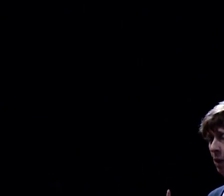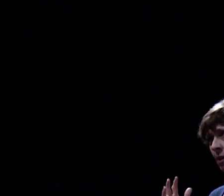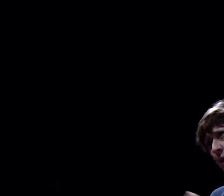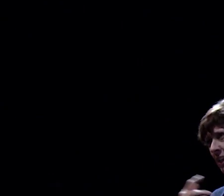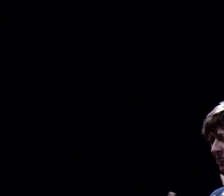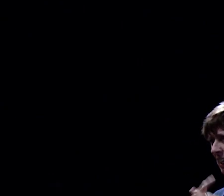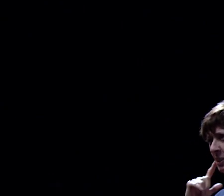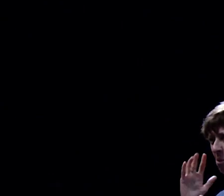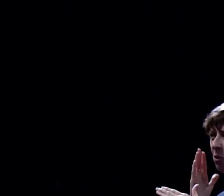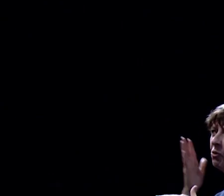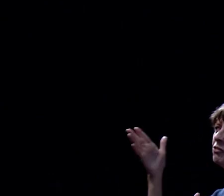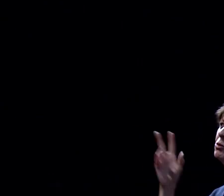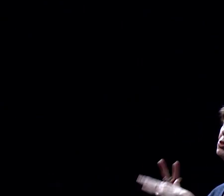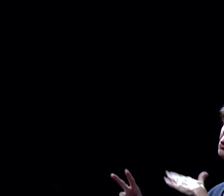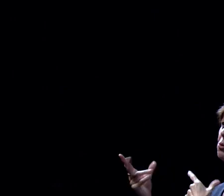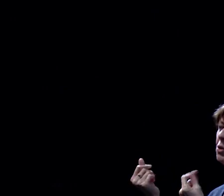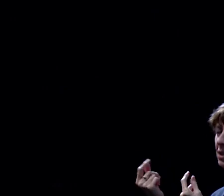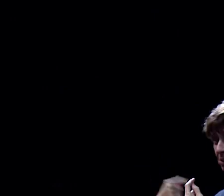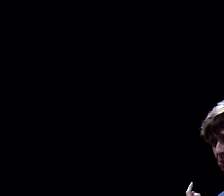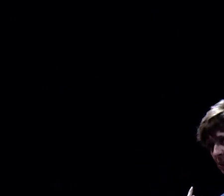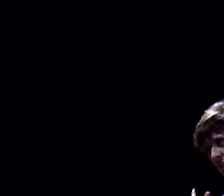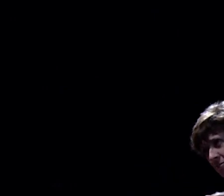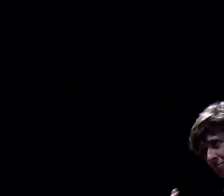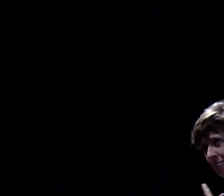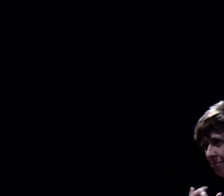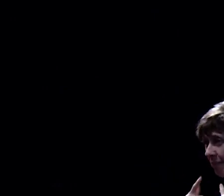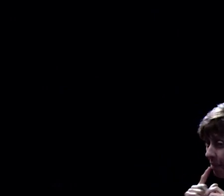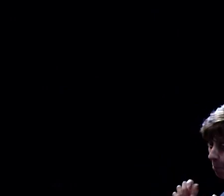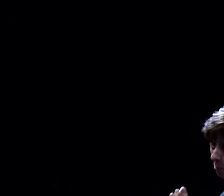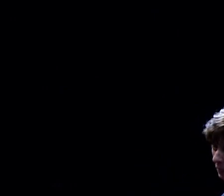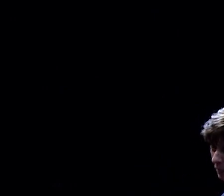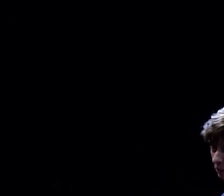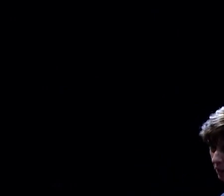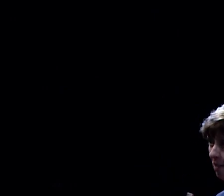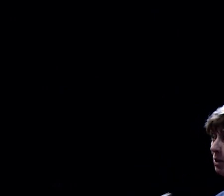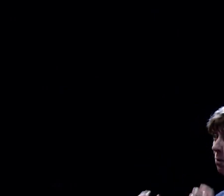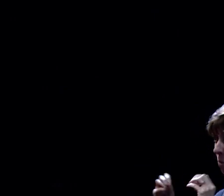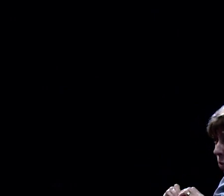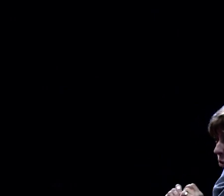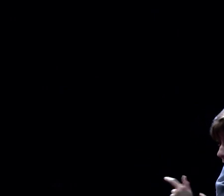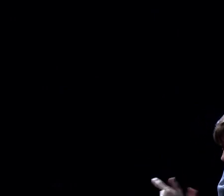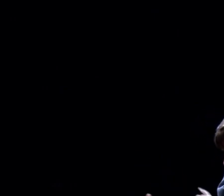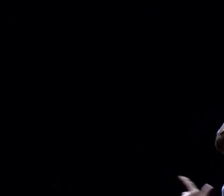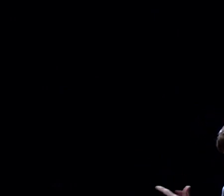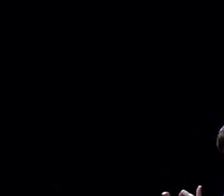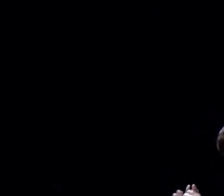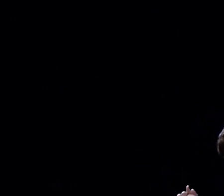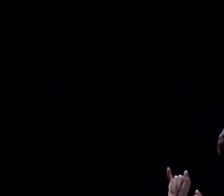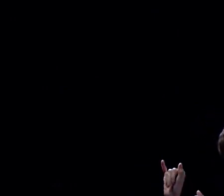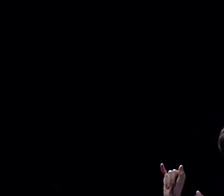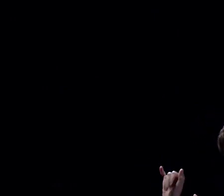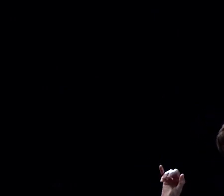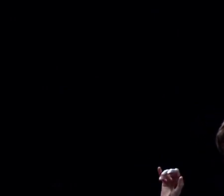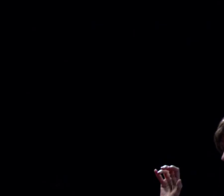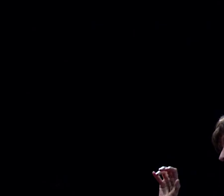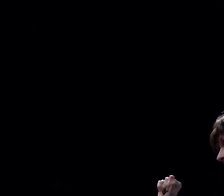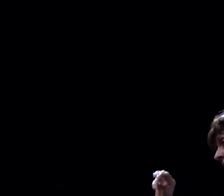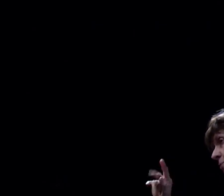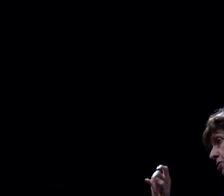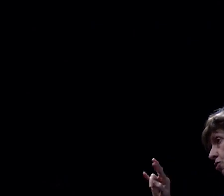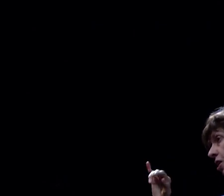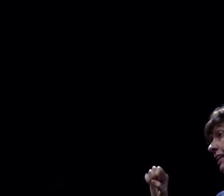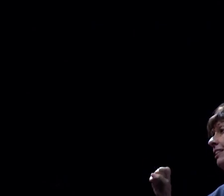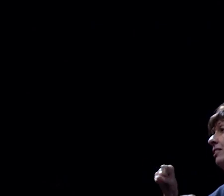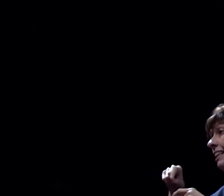future, and we are excited about the potential of having more interactivity with animatronics in the theme park industry